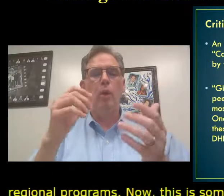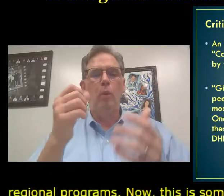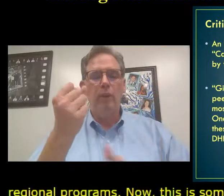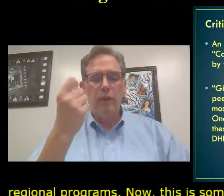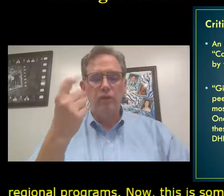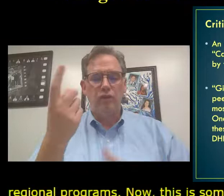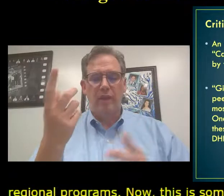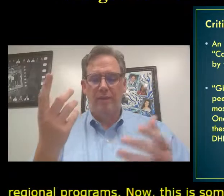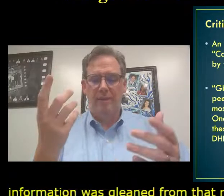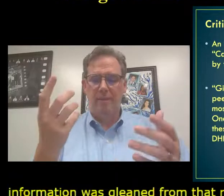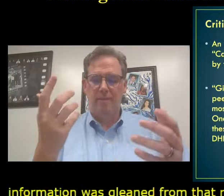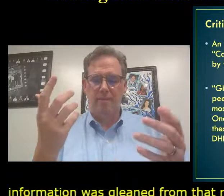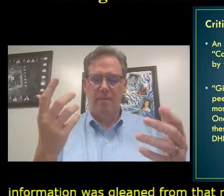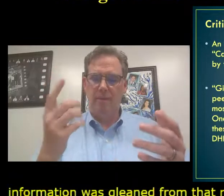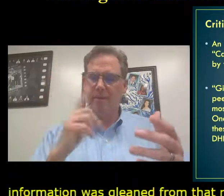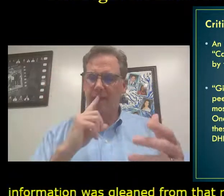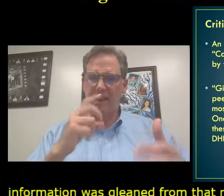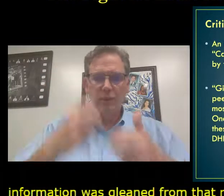for